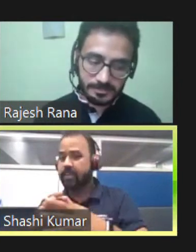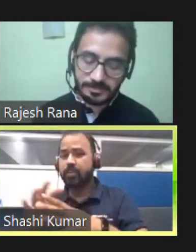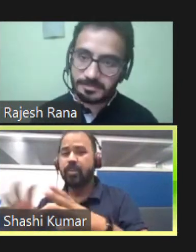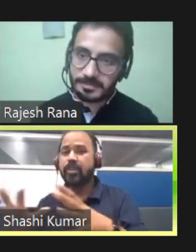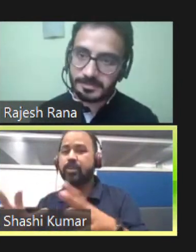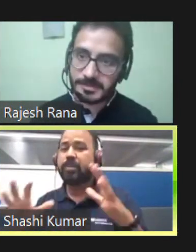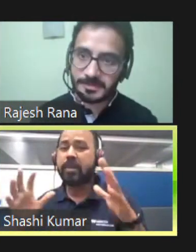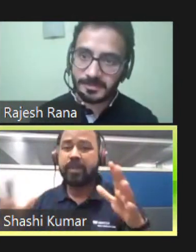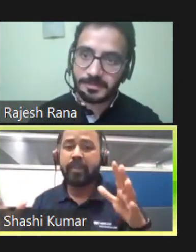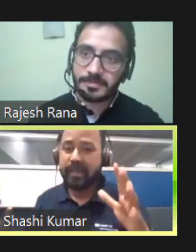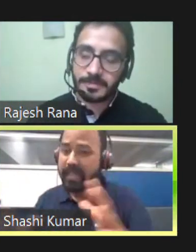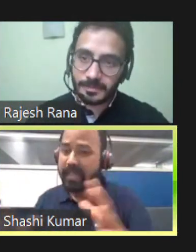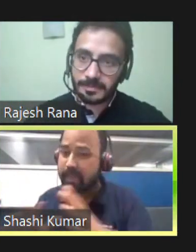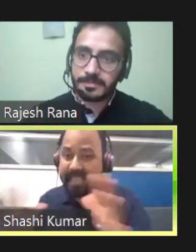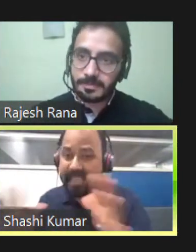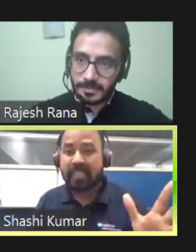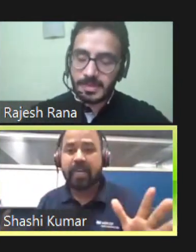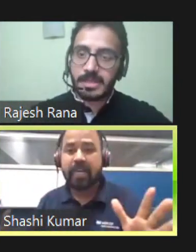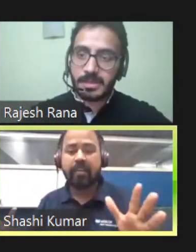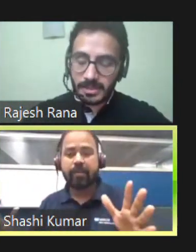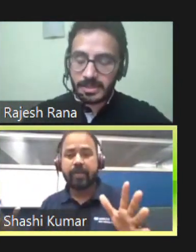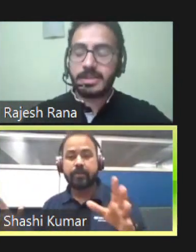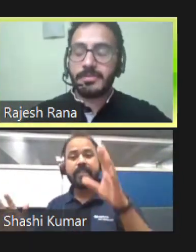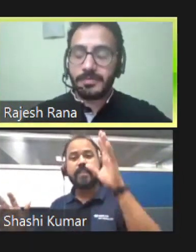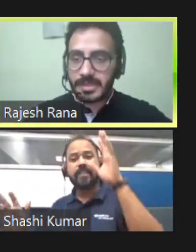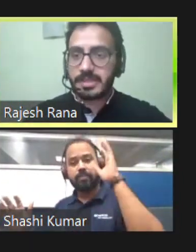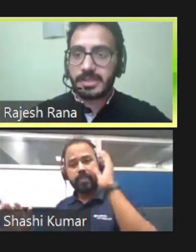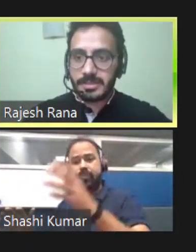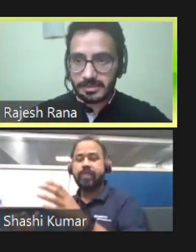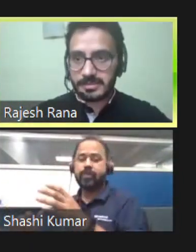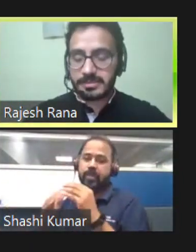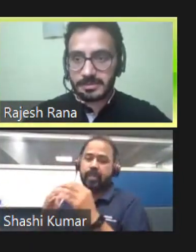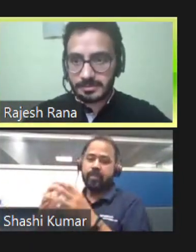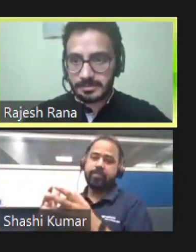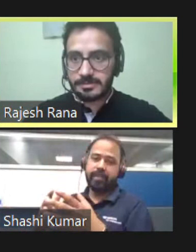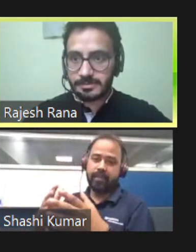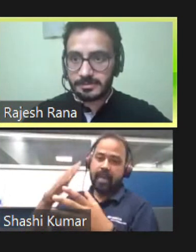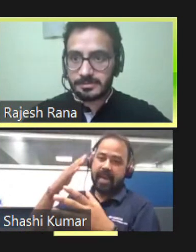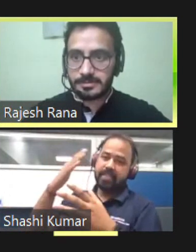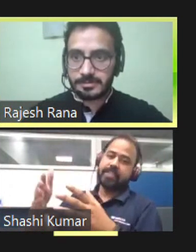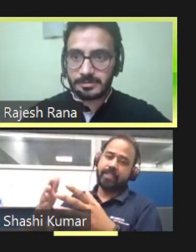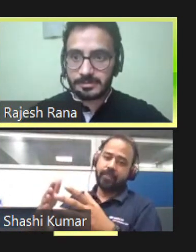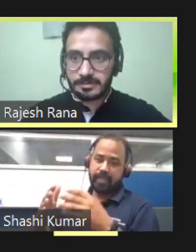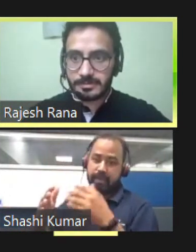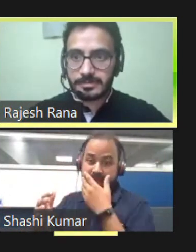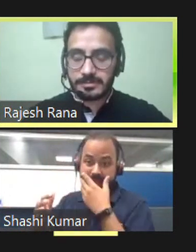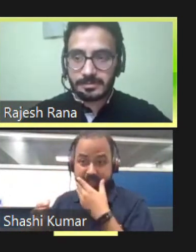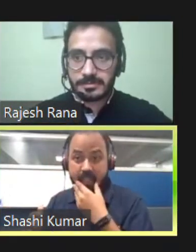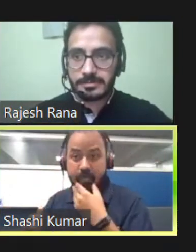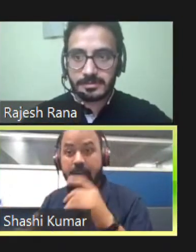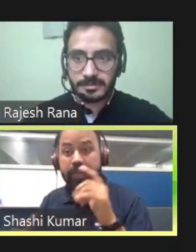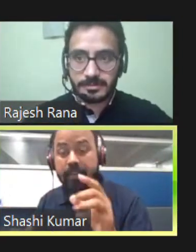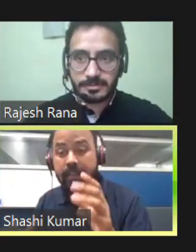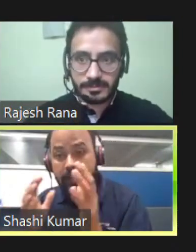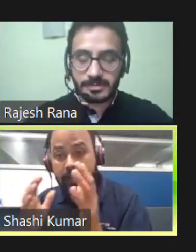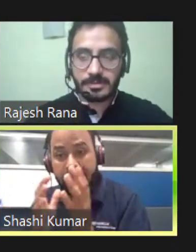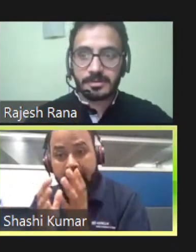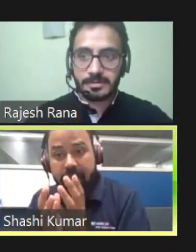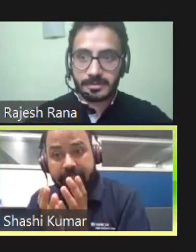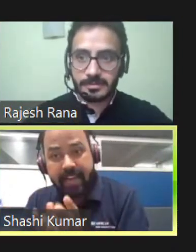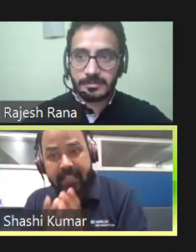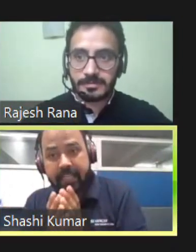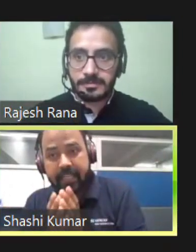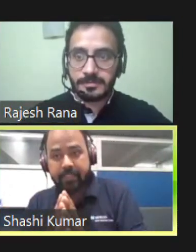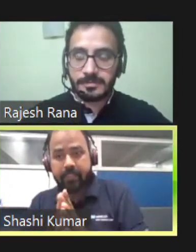if they are not going to remember your name completely by alphabets, but that is the best way to convey and share your name initially. But